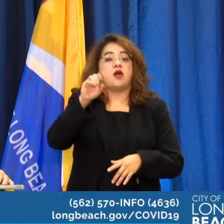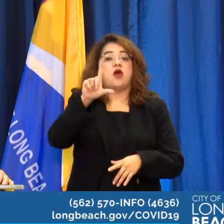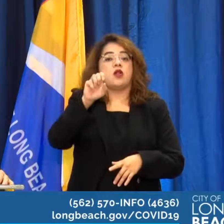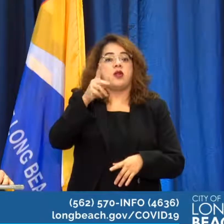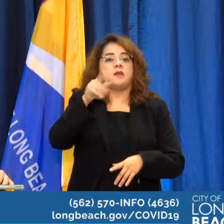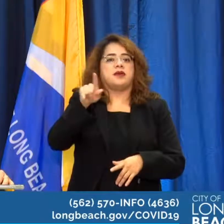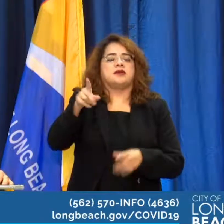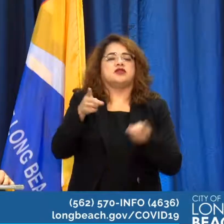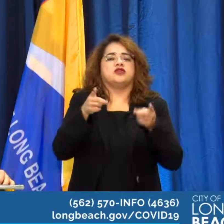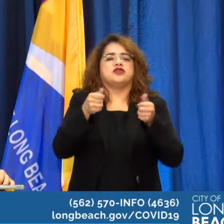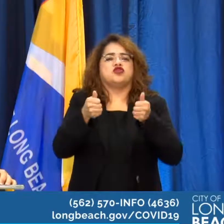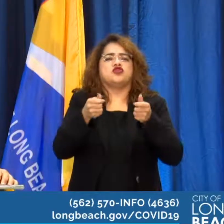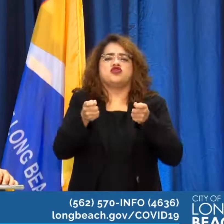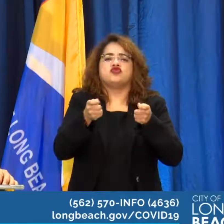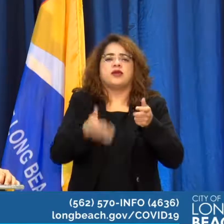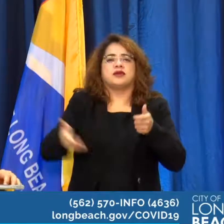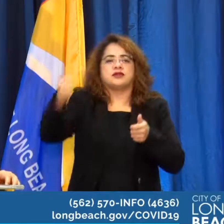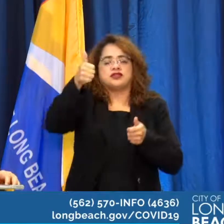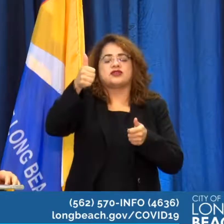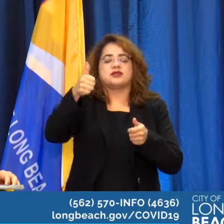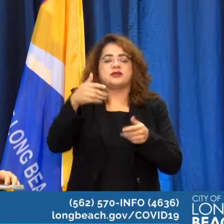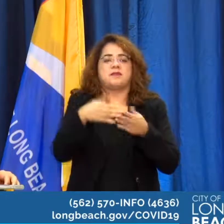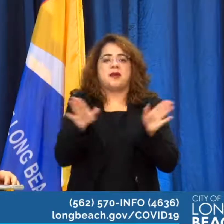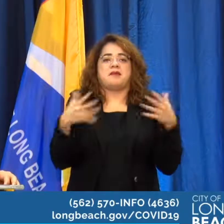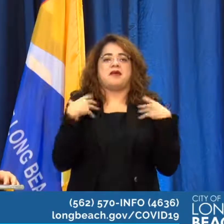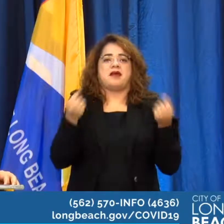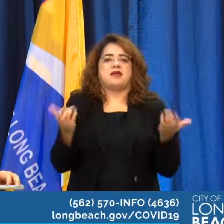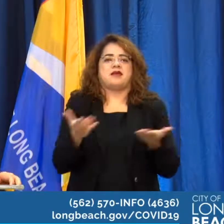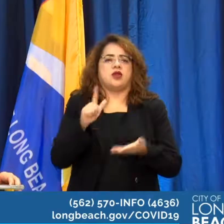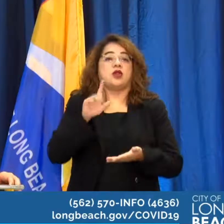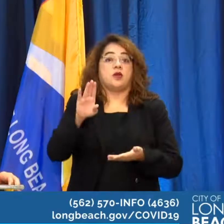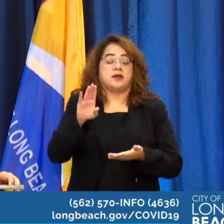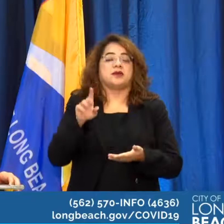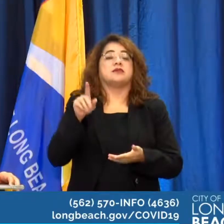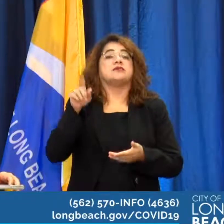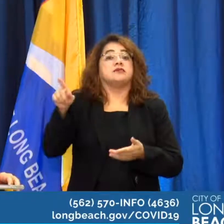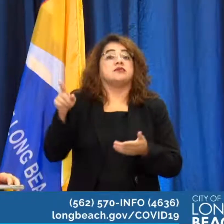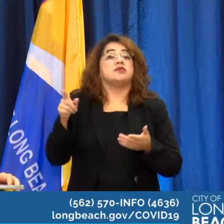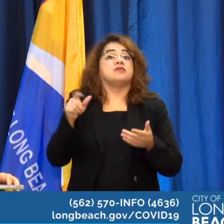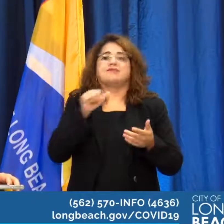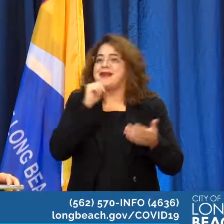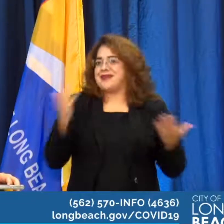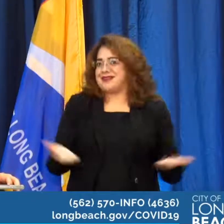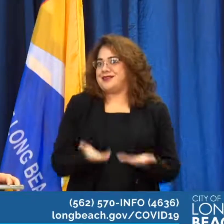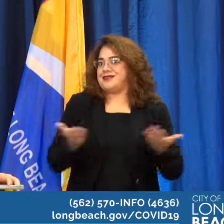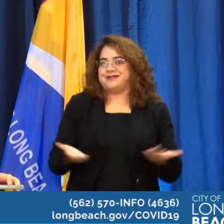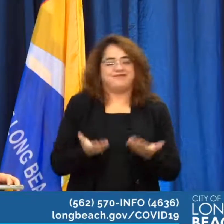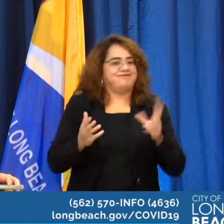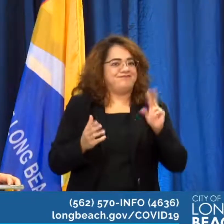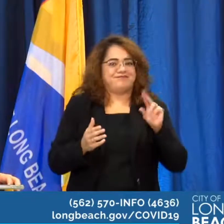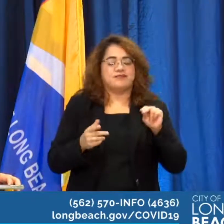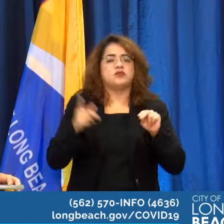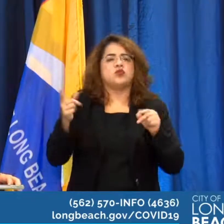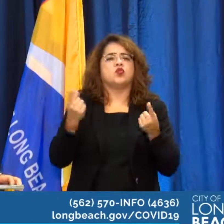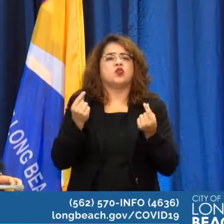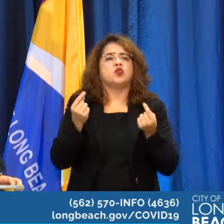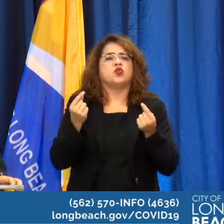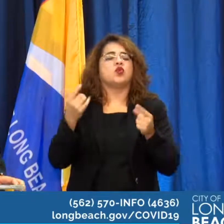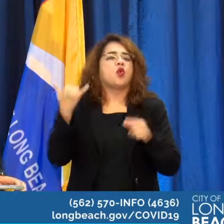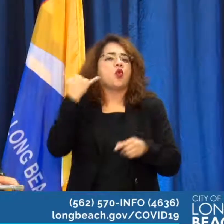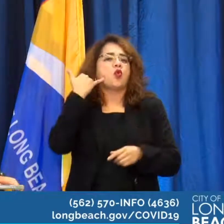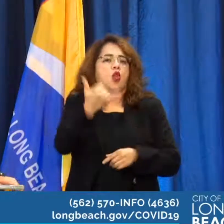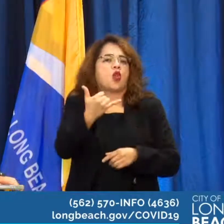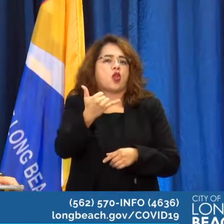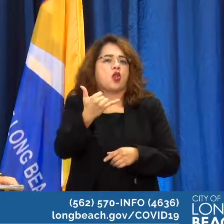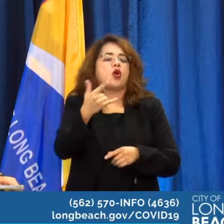Long Beach, is joining us in this update. She is actually joining us not from this location, so we will be patching her